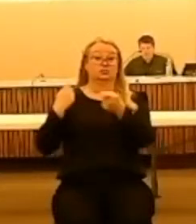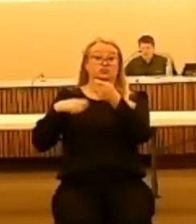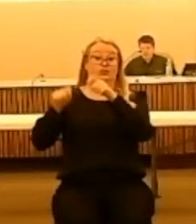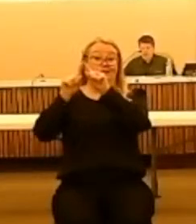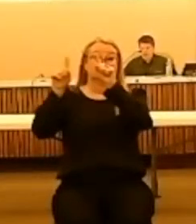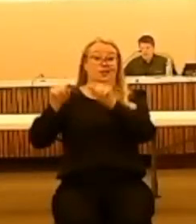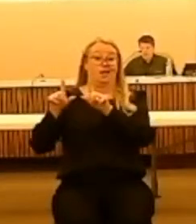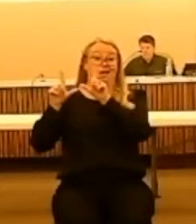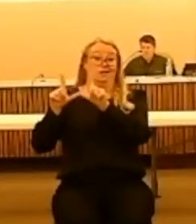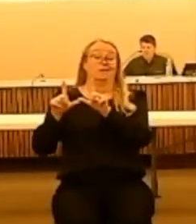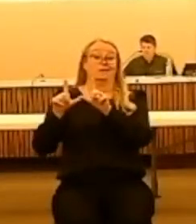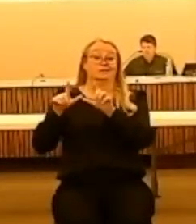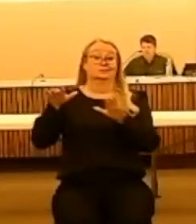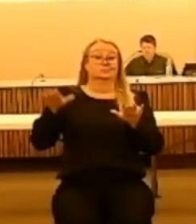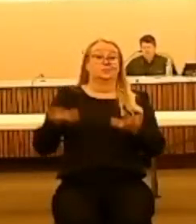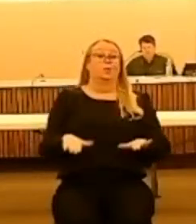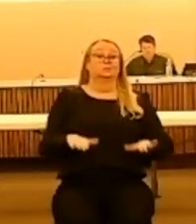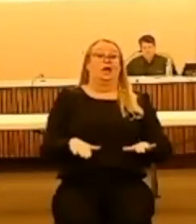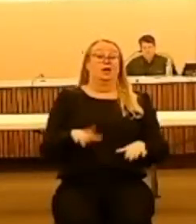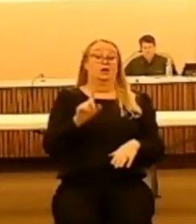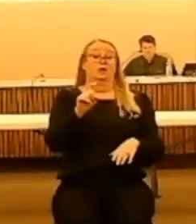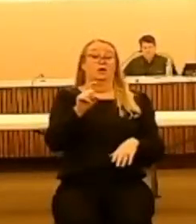That's up to the county.